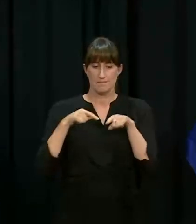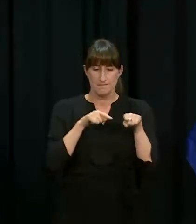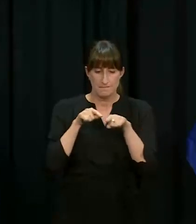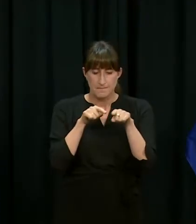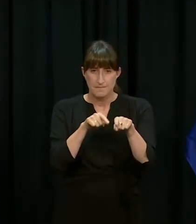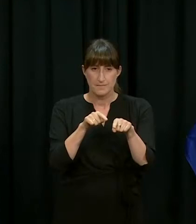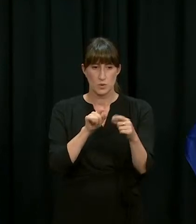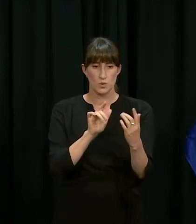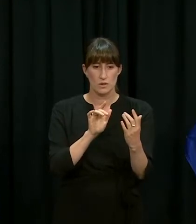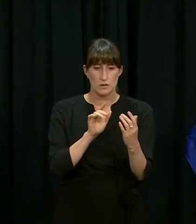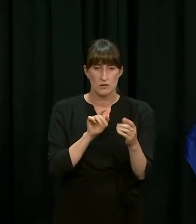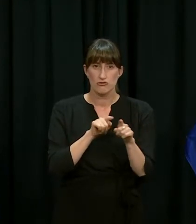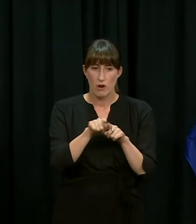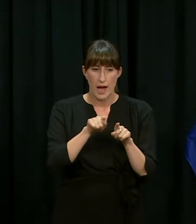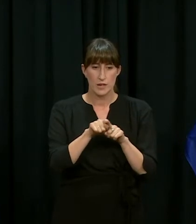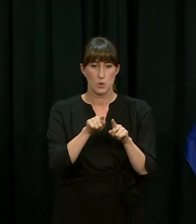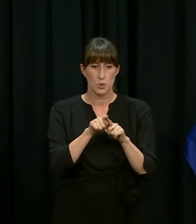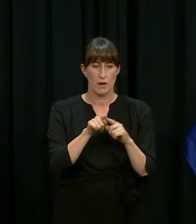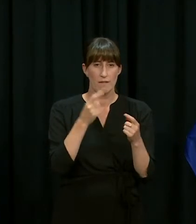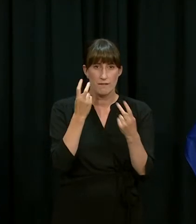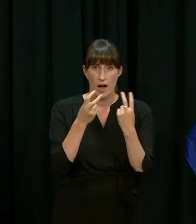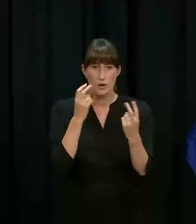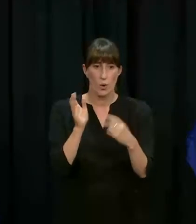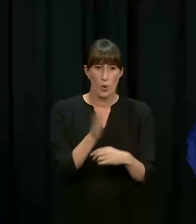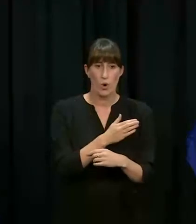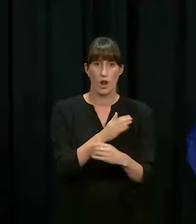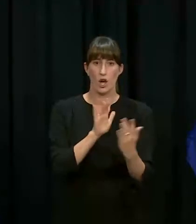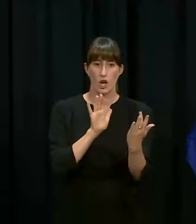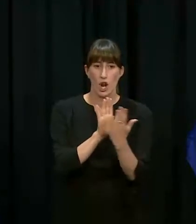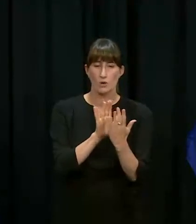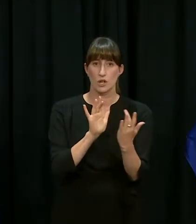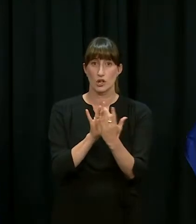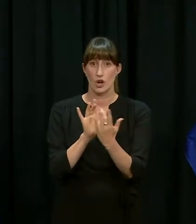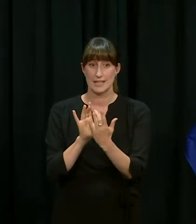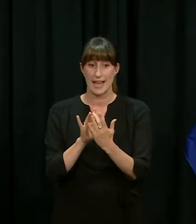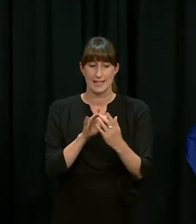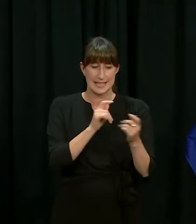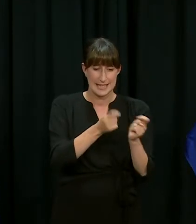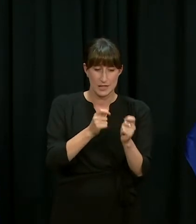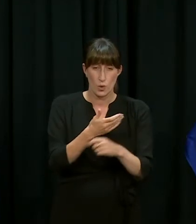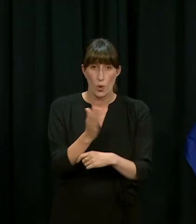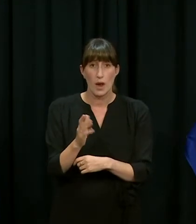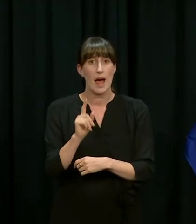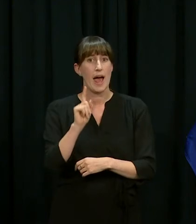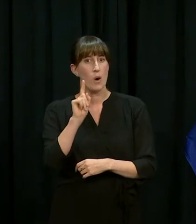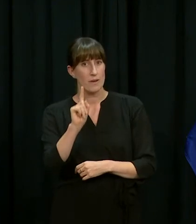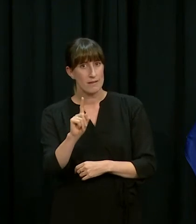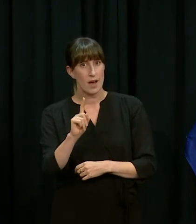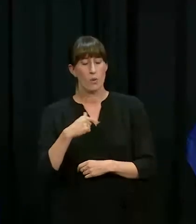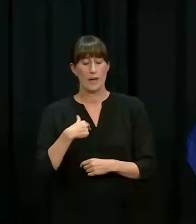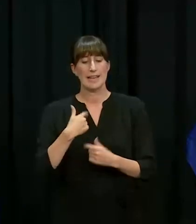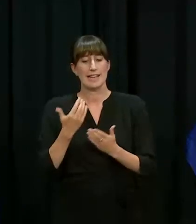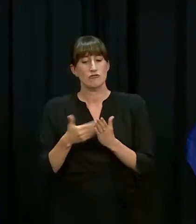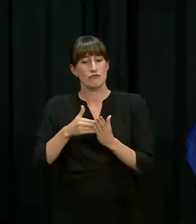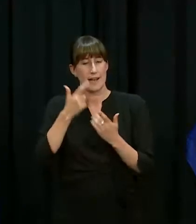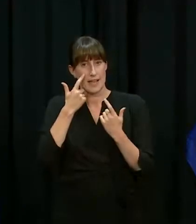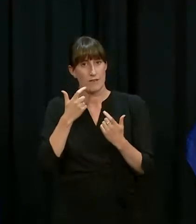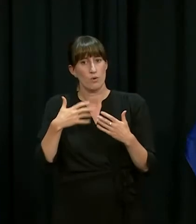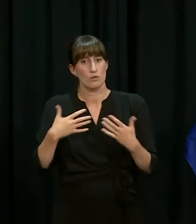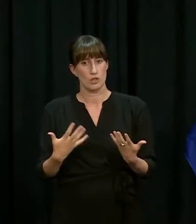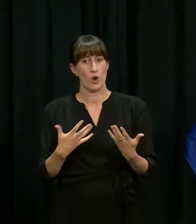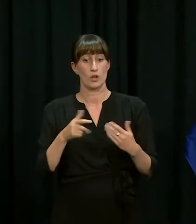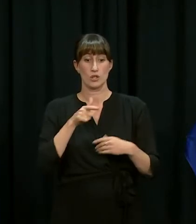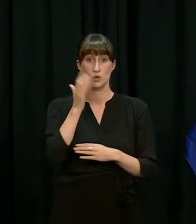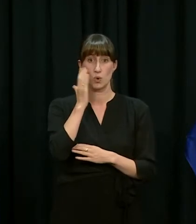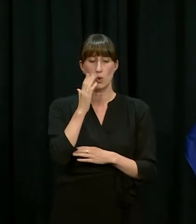to provide all possible reassurance to the community, the high school will remain closed for the rest of this week and reopen on Monday the 22nd of